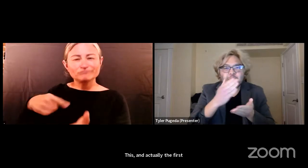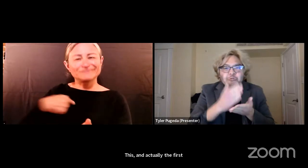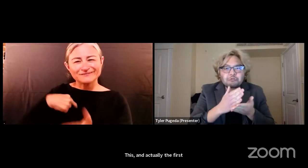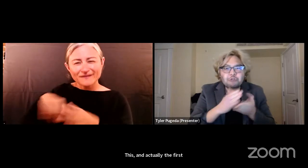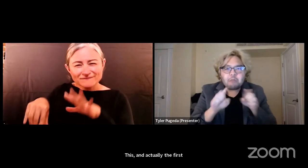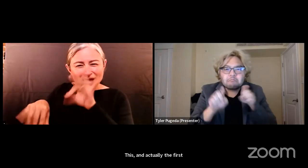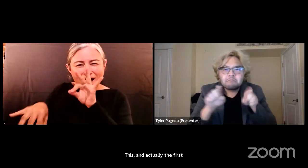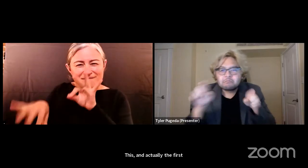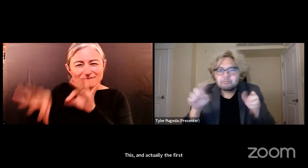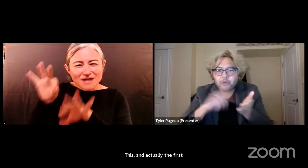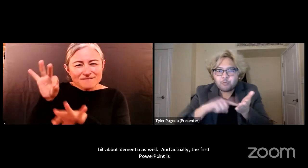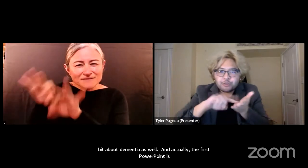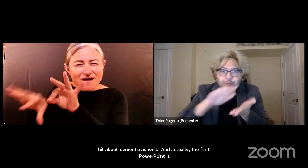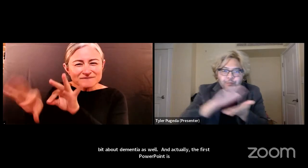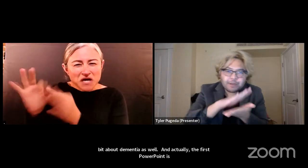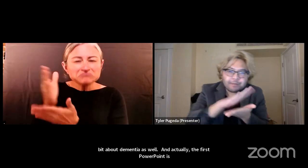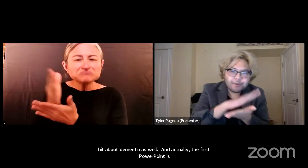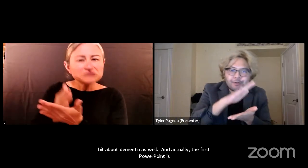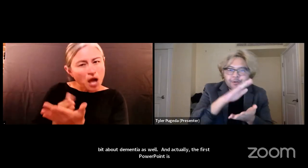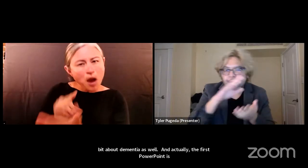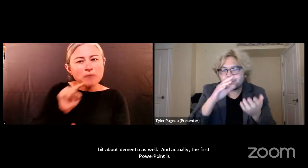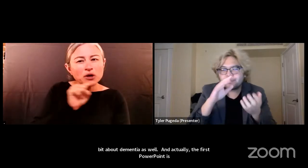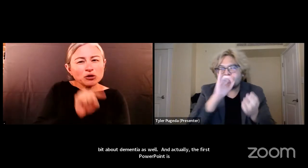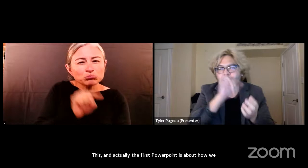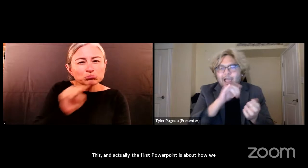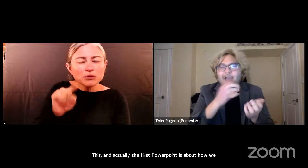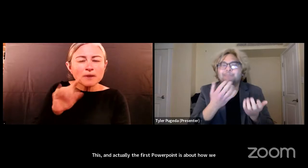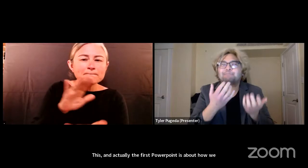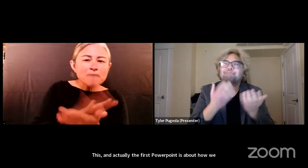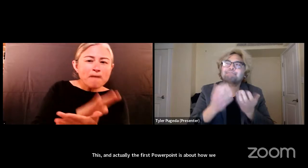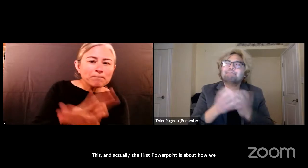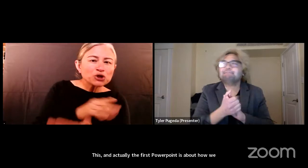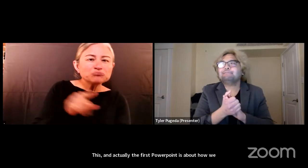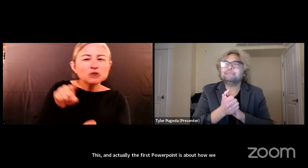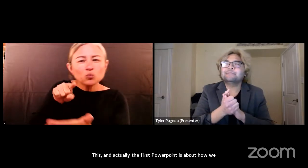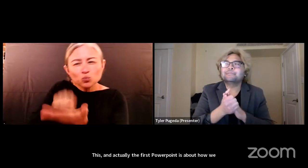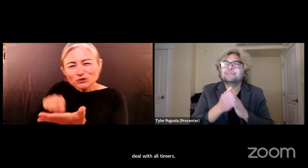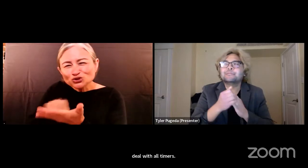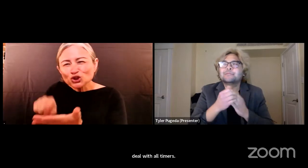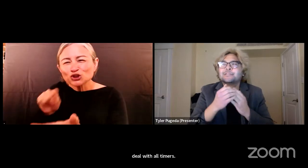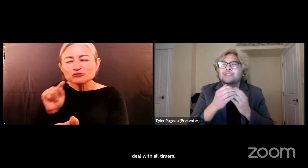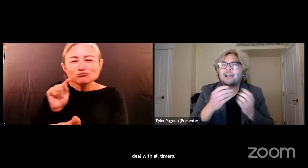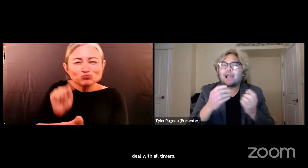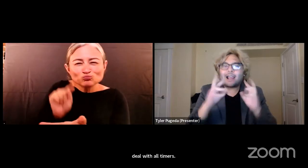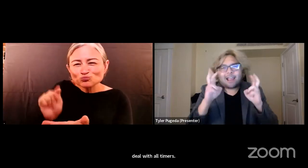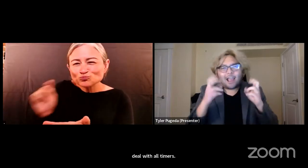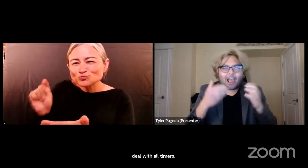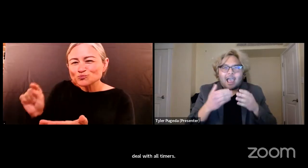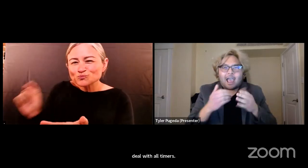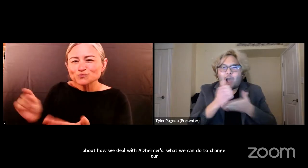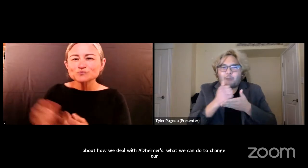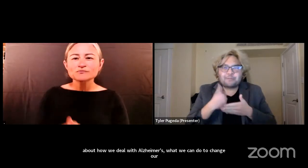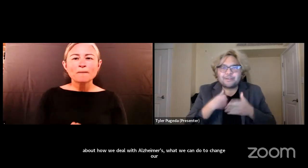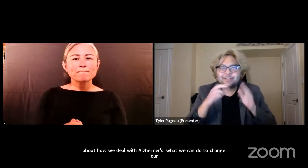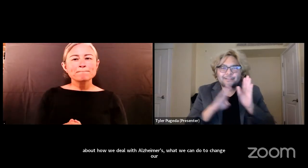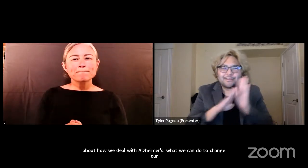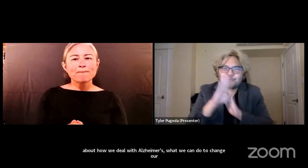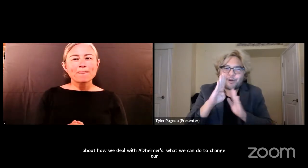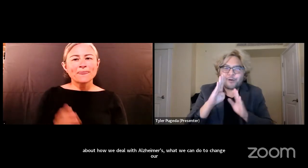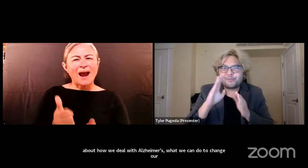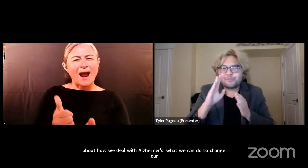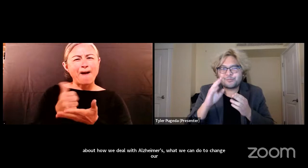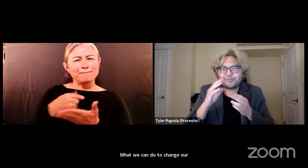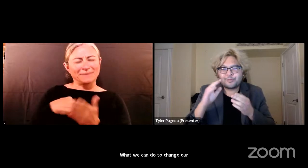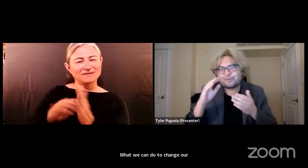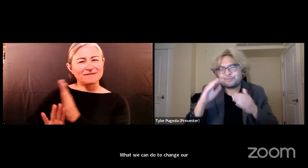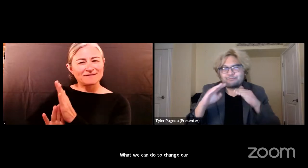but luckily I have found several pieces of research which have, how